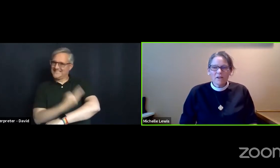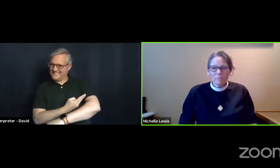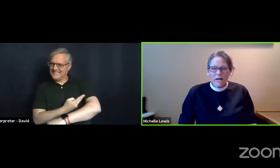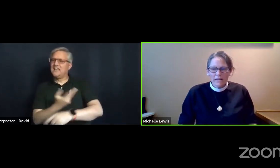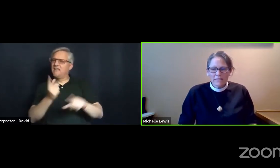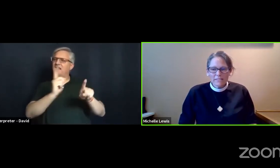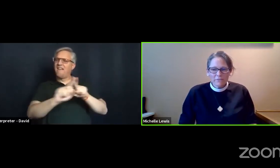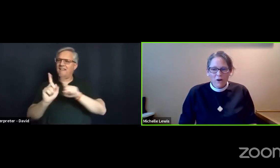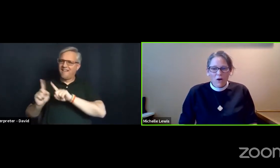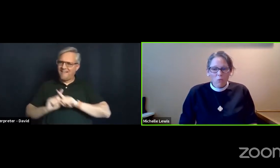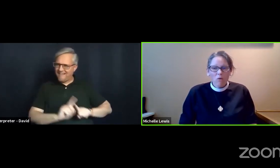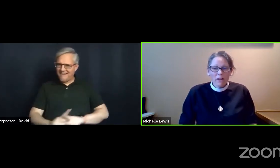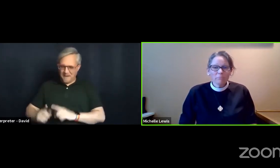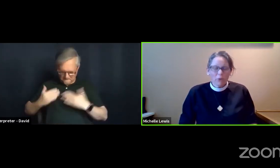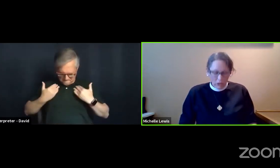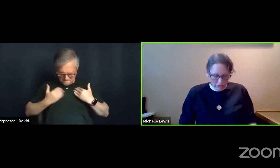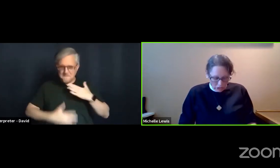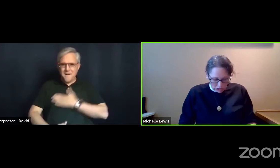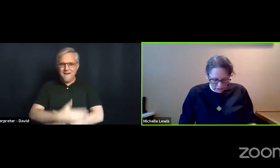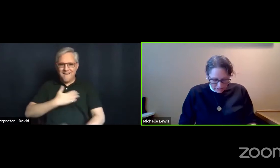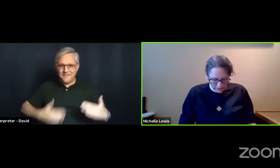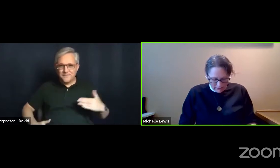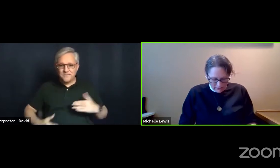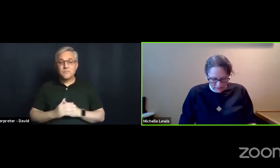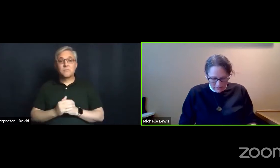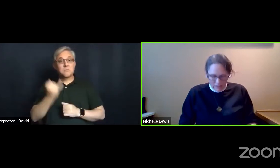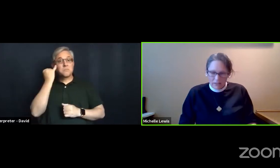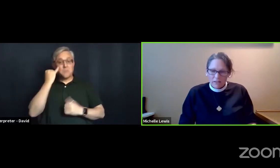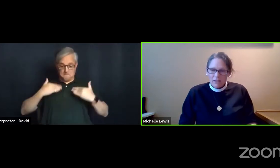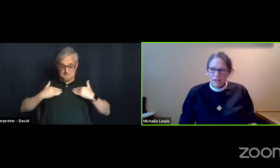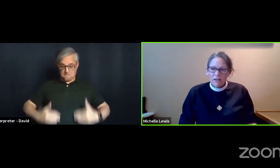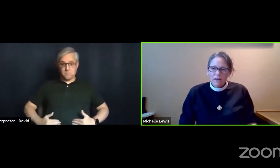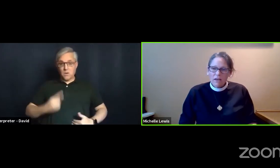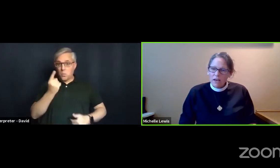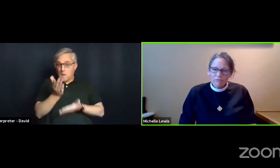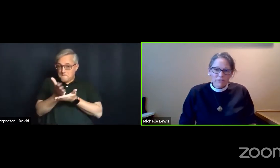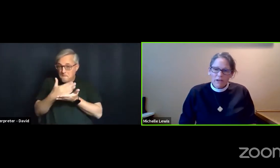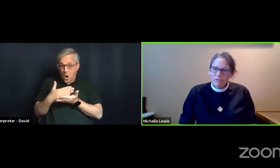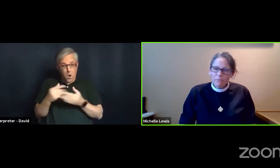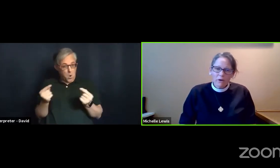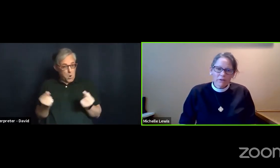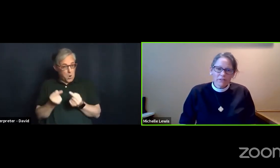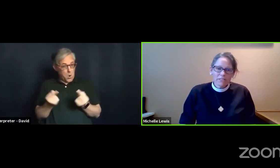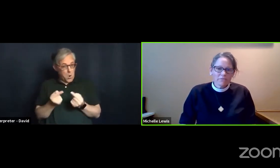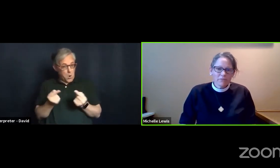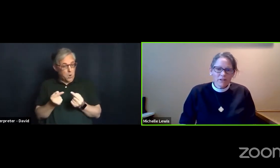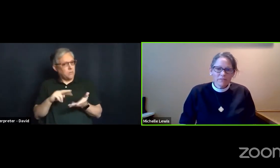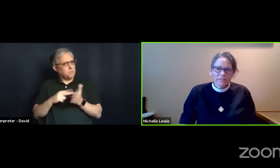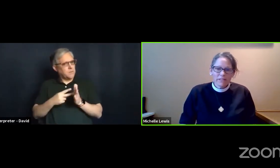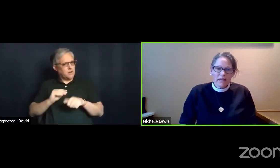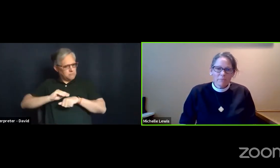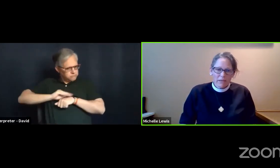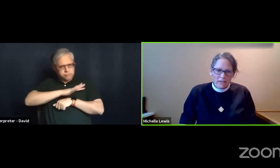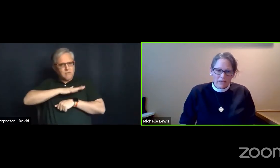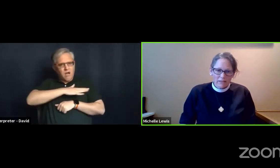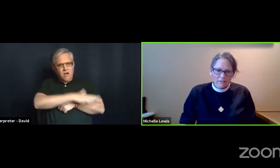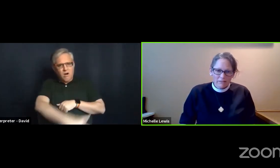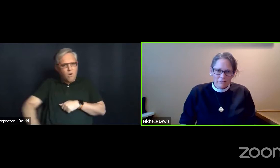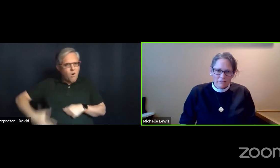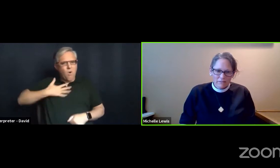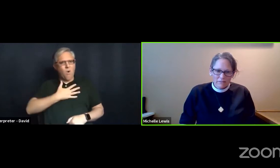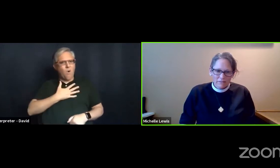In our bodies, if one part hurts, every other part is involved in that